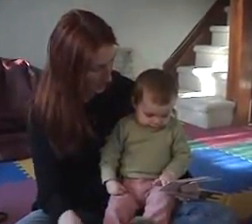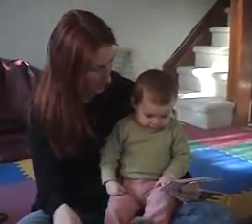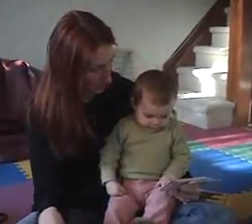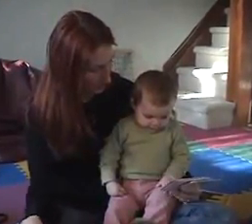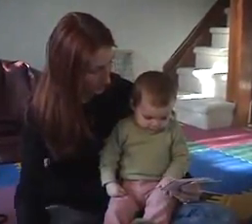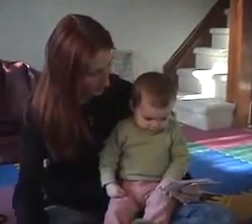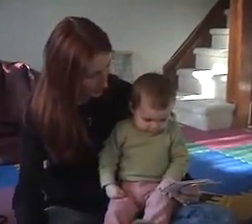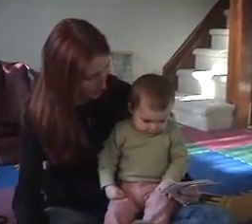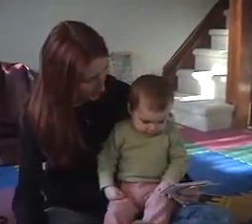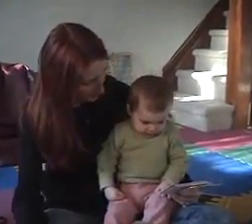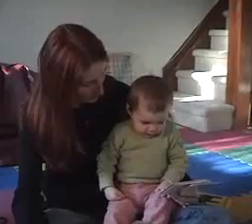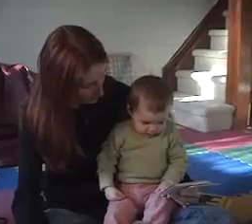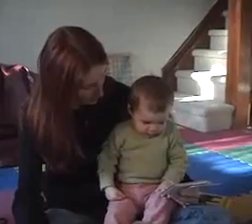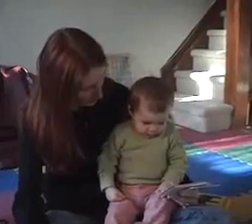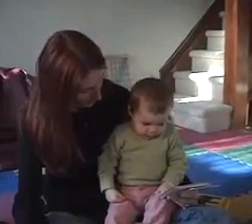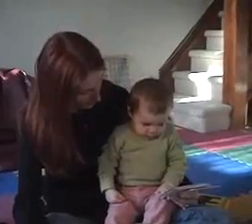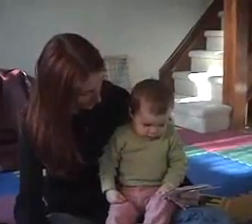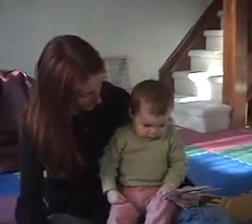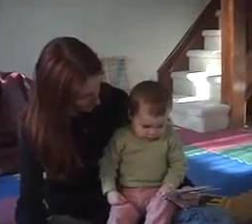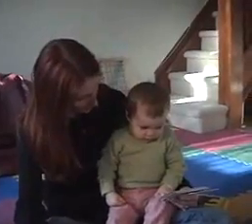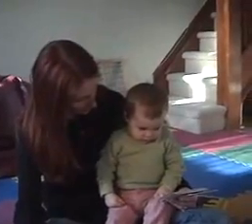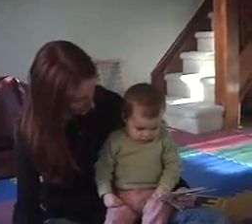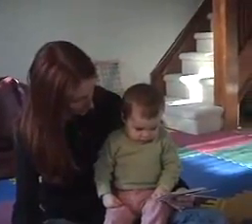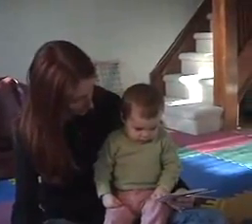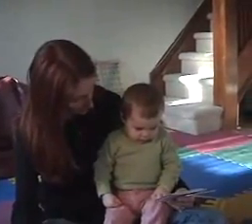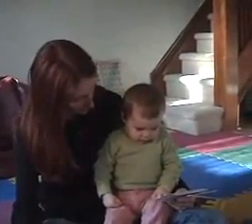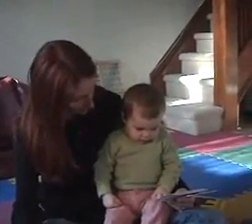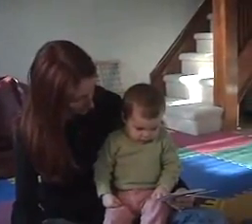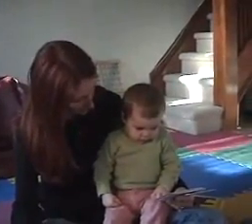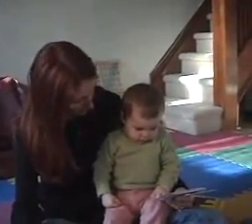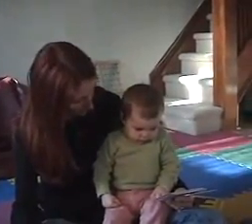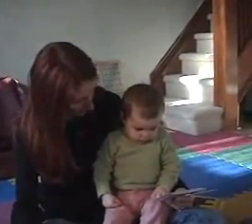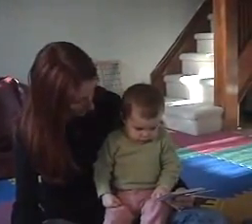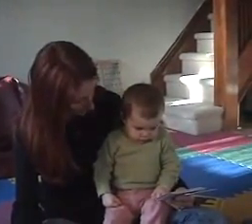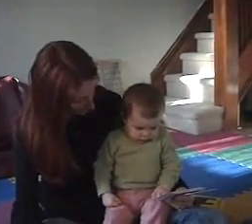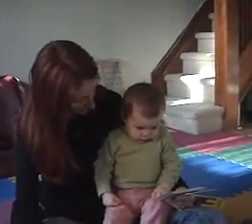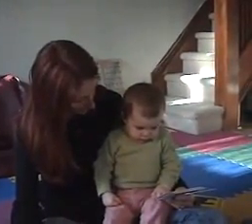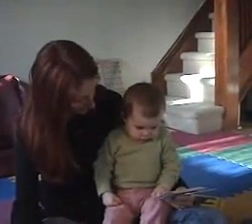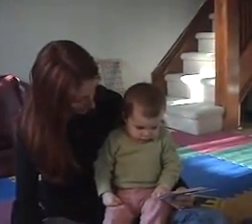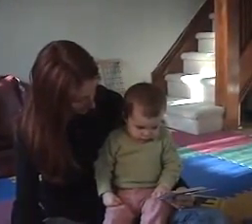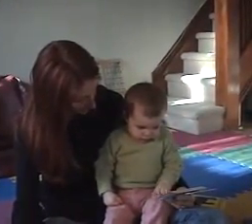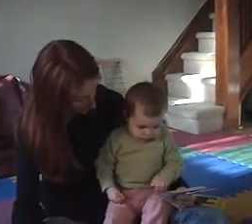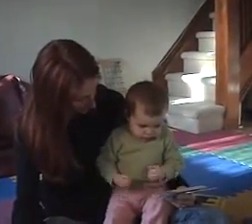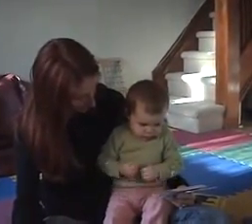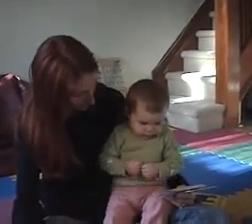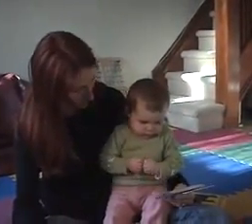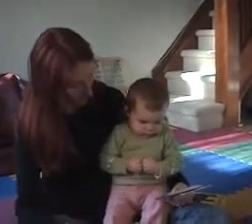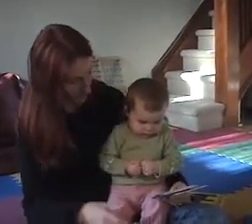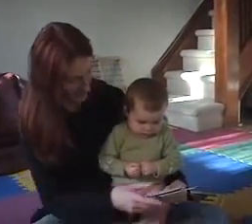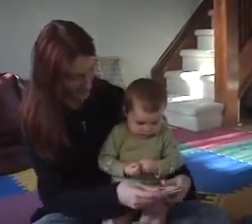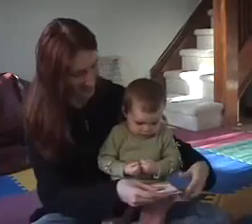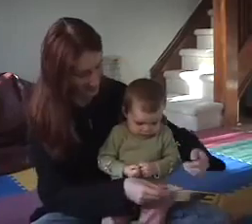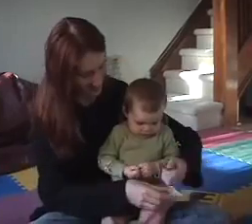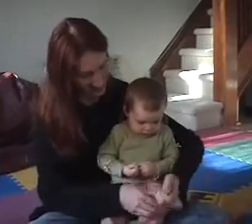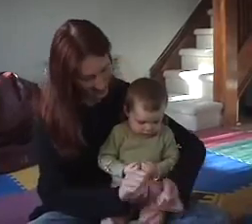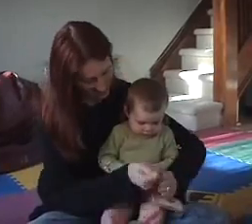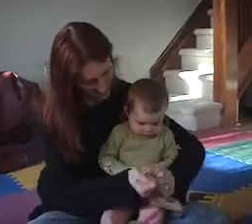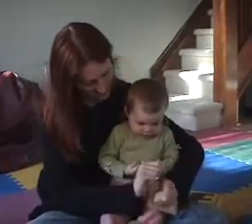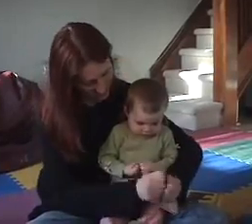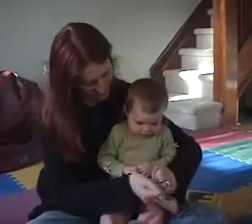Oh, the baby's getting a diaper change. What do you say when you want your diaper Change the diaper. That's right. Change the